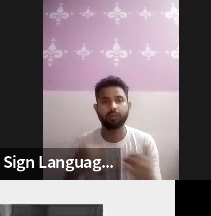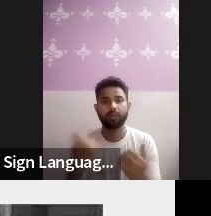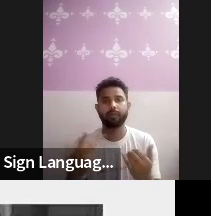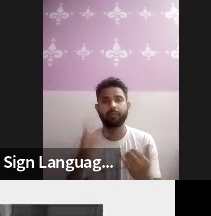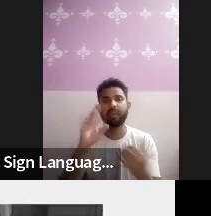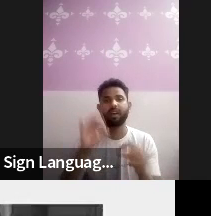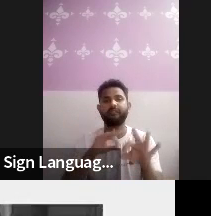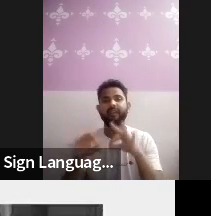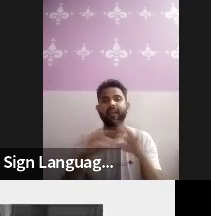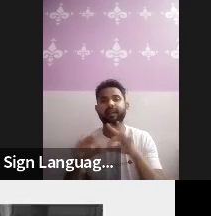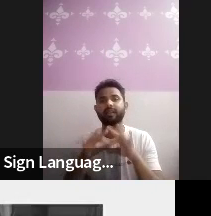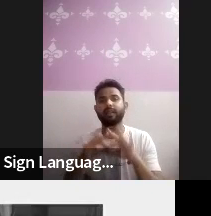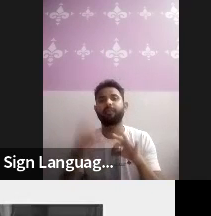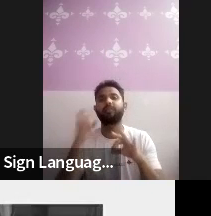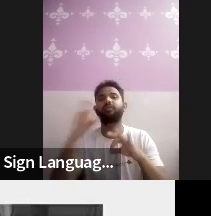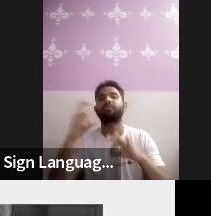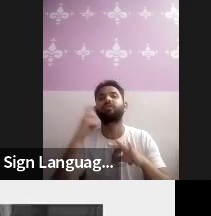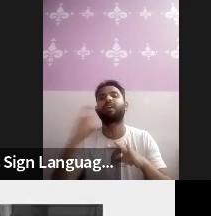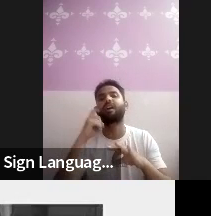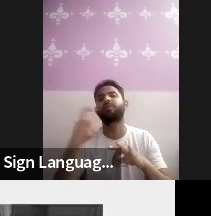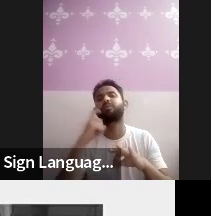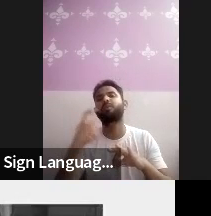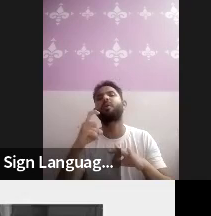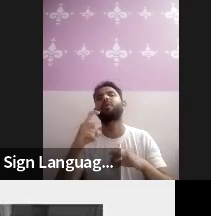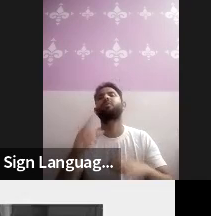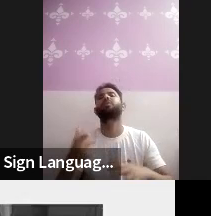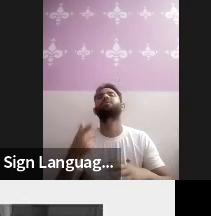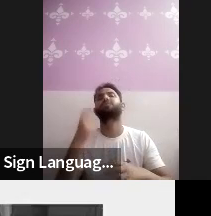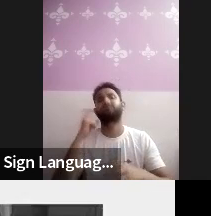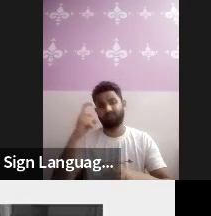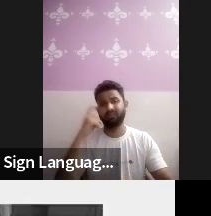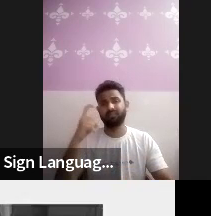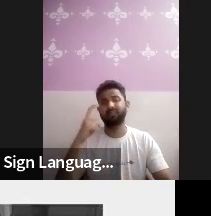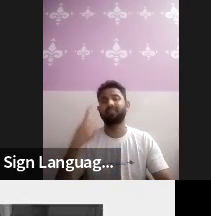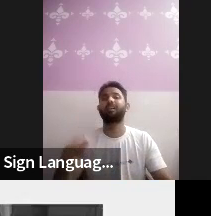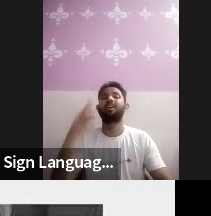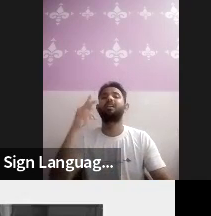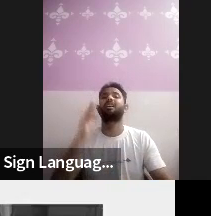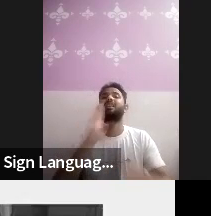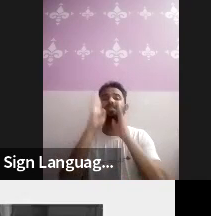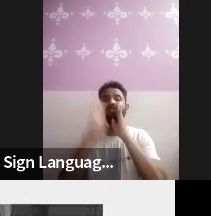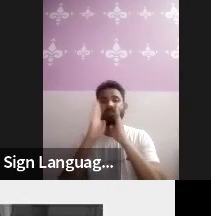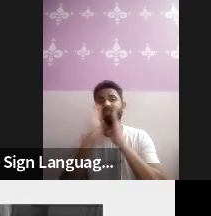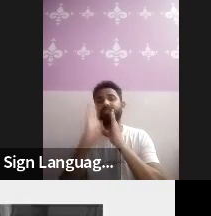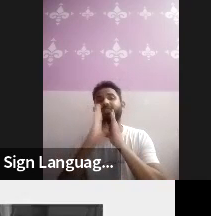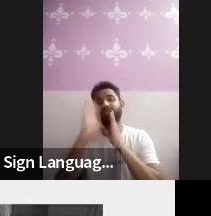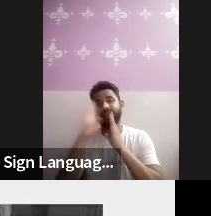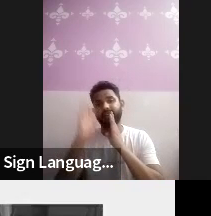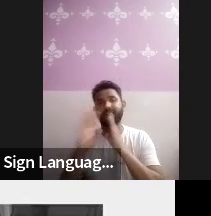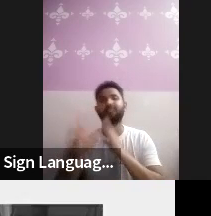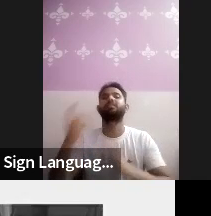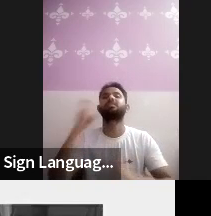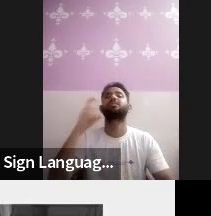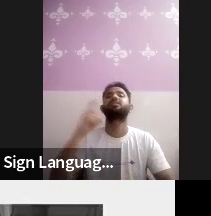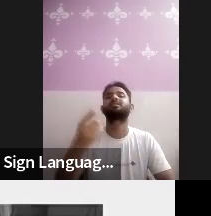example. Somebody has written difficulties on boarding a train as the accessible coach itself has constraints. The door is too